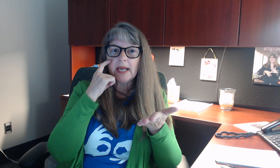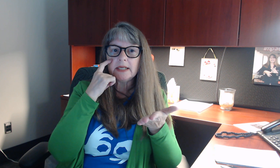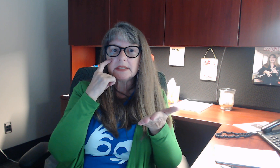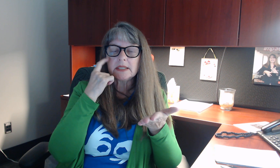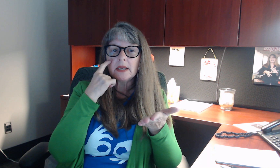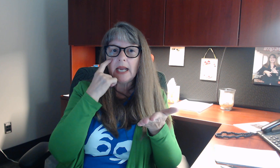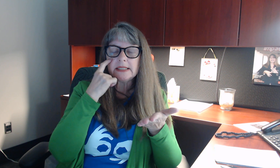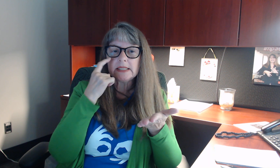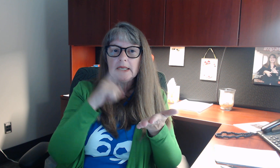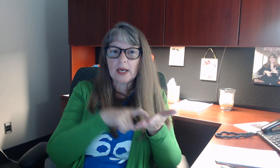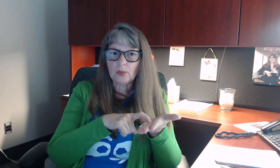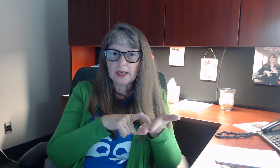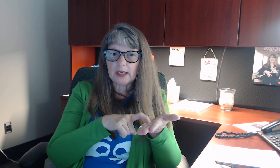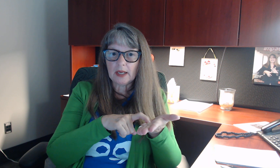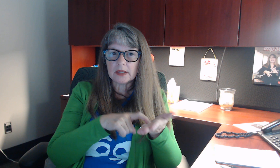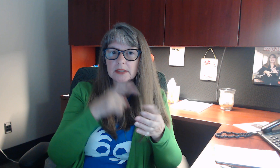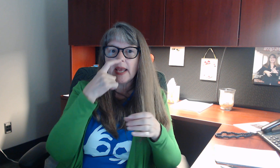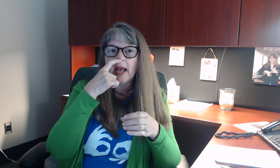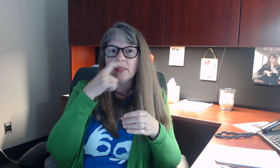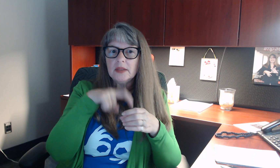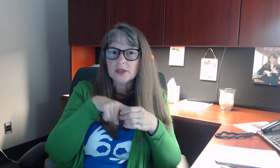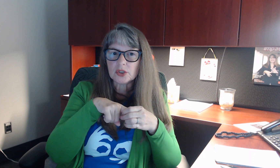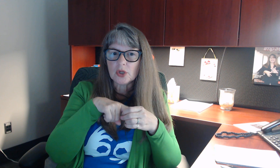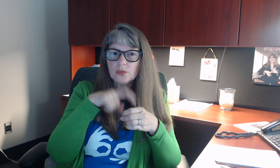recognize. I see it, I recognize, and then this is nosy.